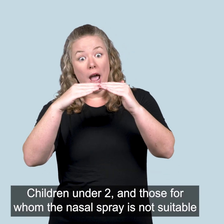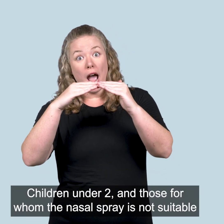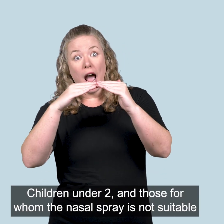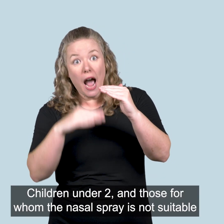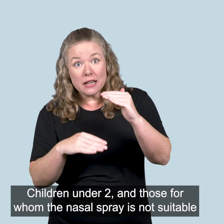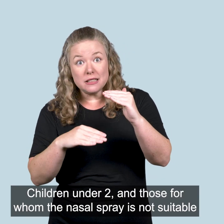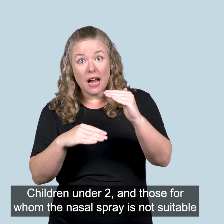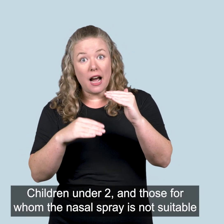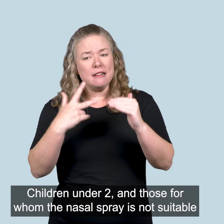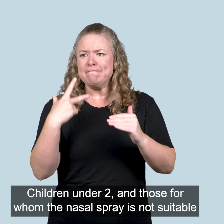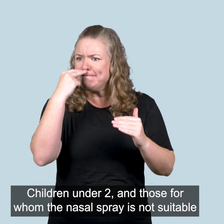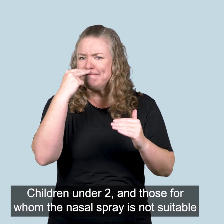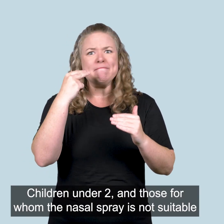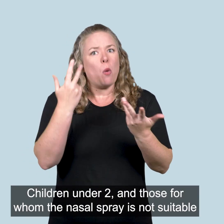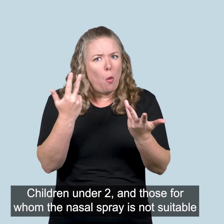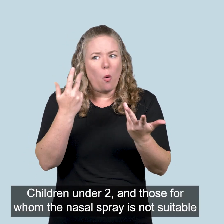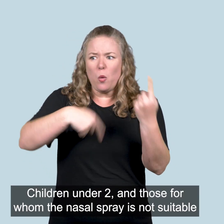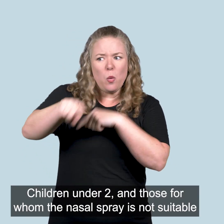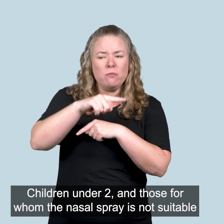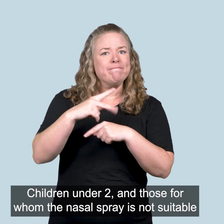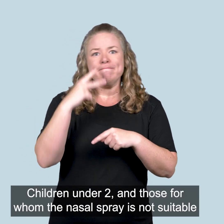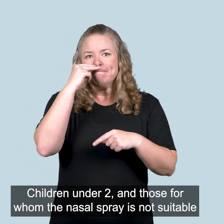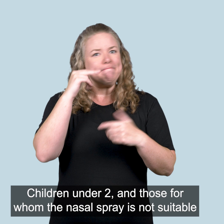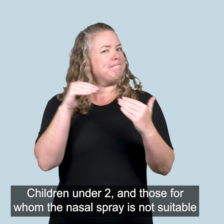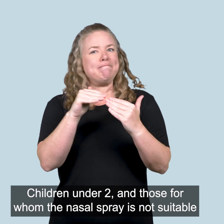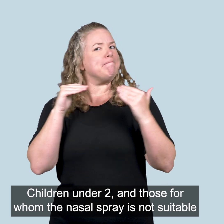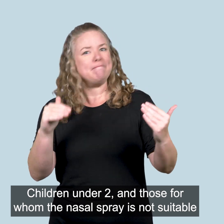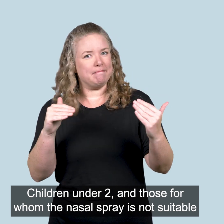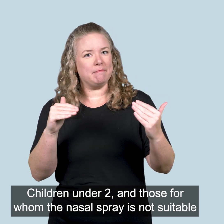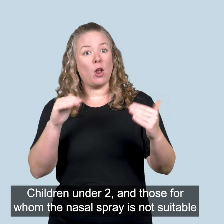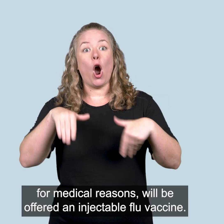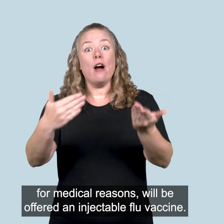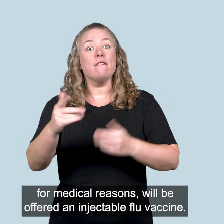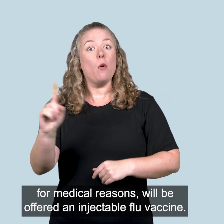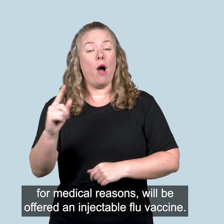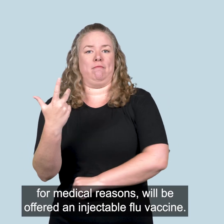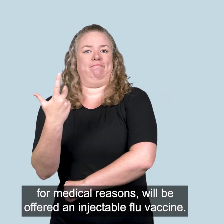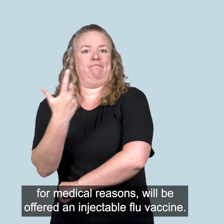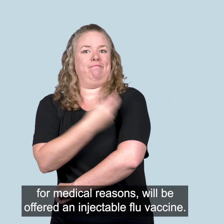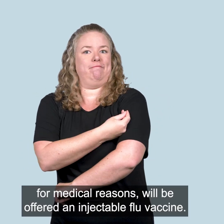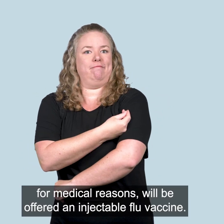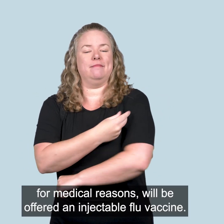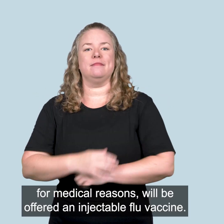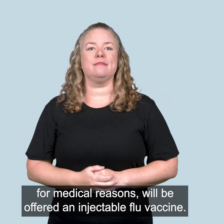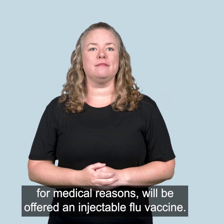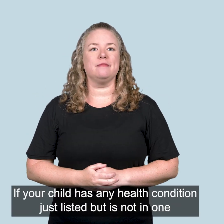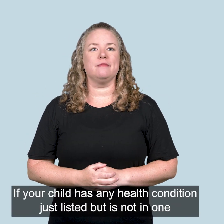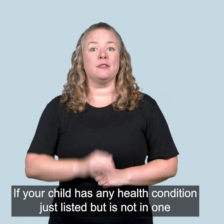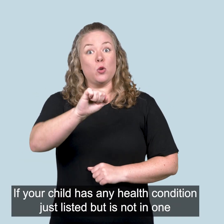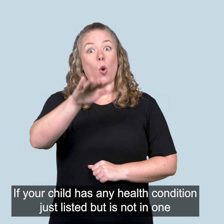years. Children under 2, and those for whom the nasal spray is not suitable, for medical reasons, will be offered an injectable